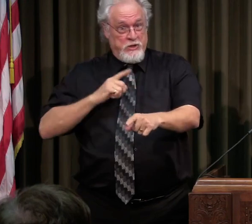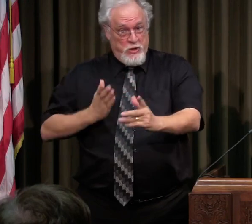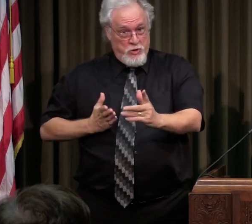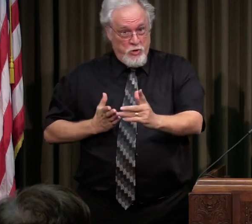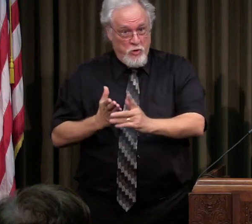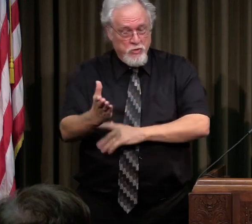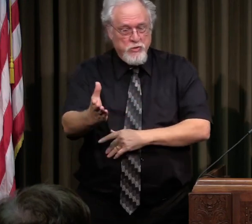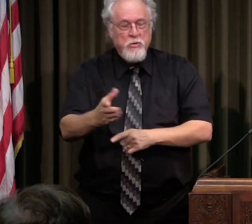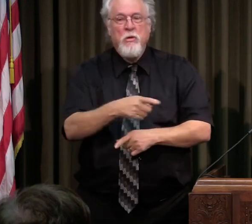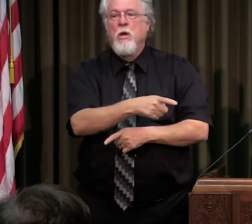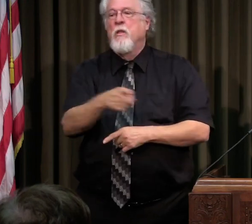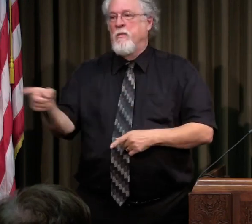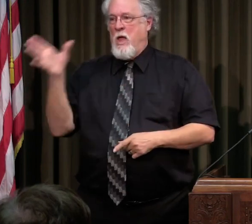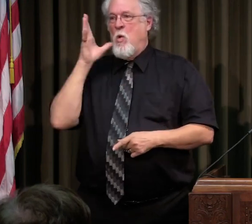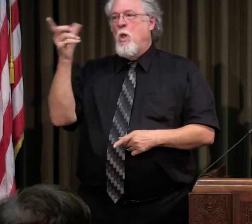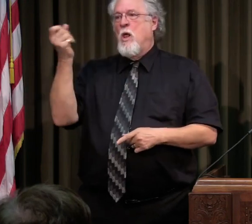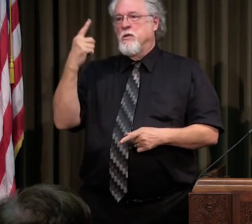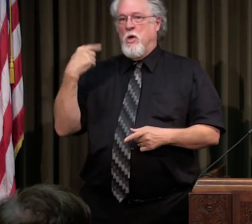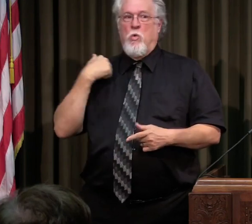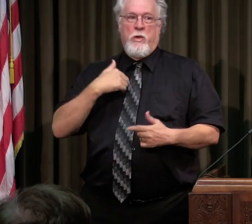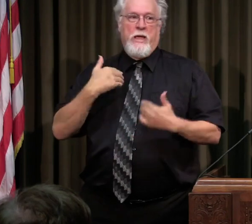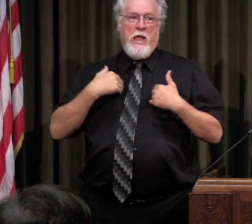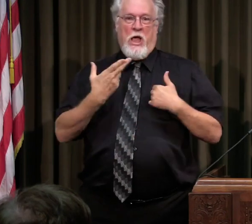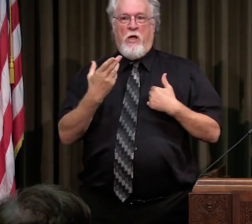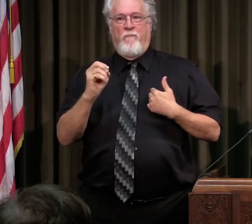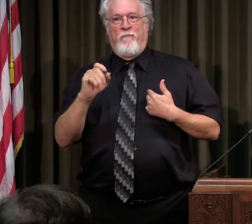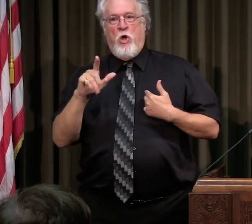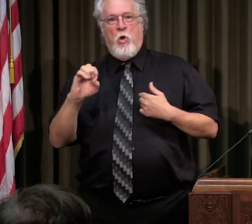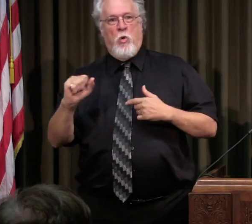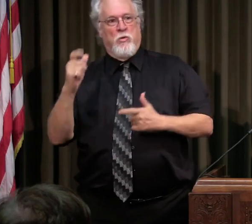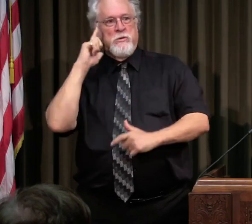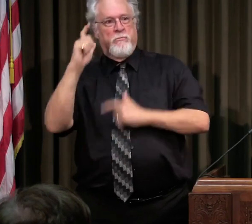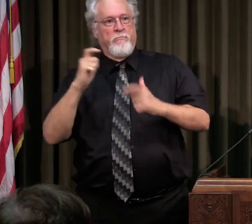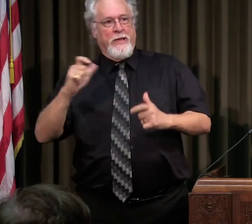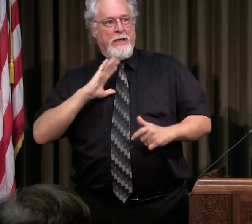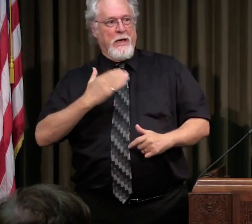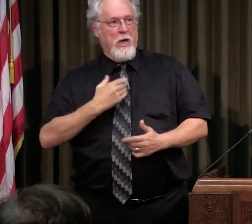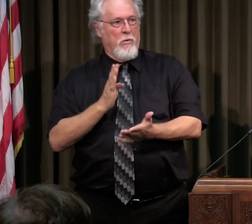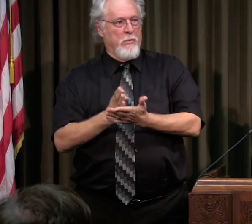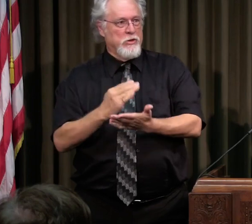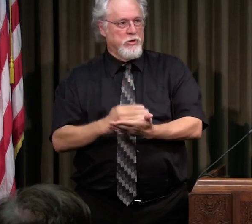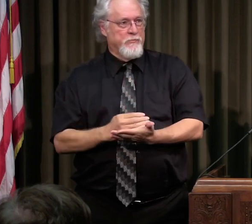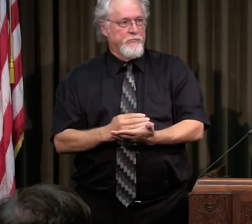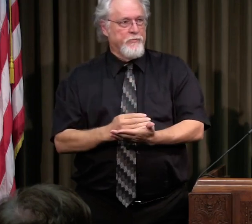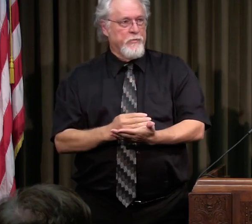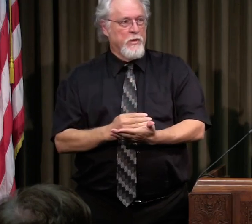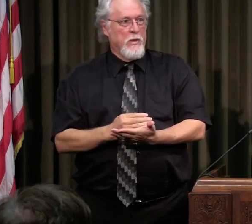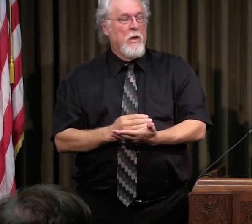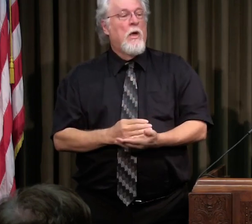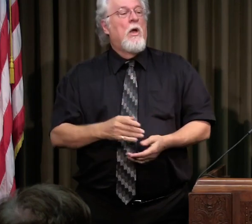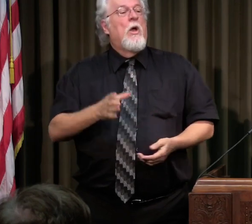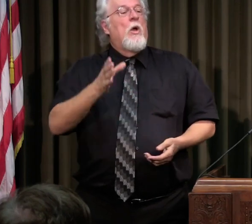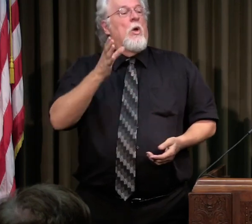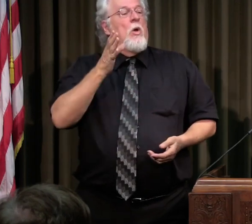understand that we have huge holes in our budget that will